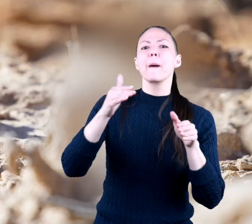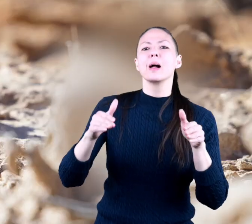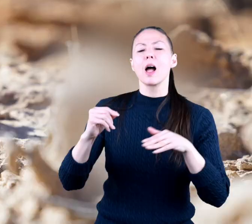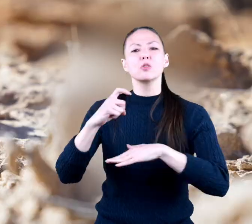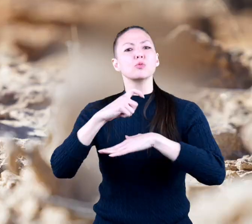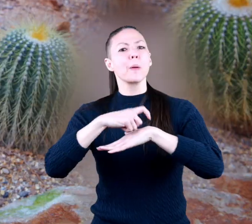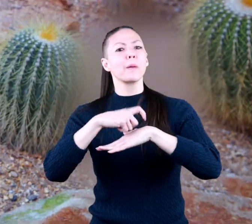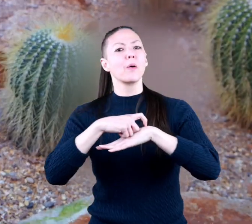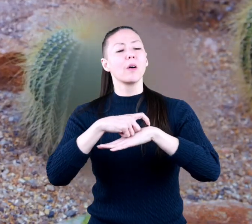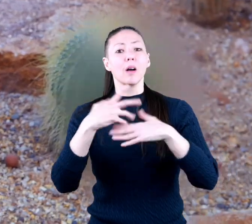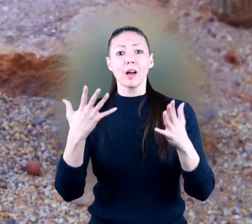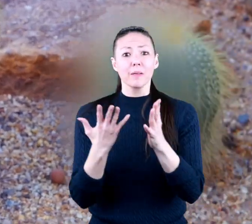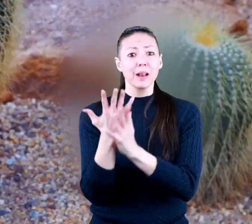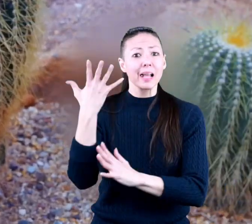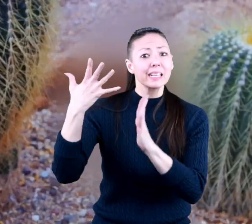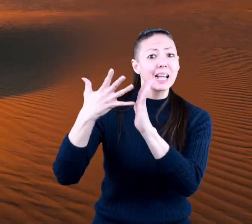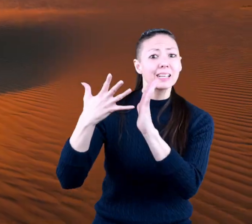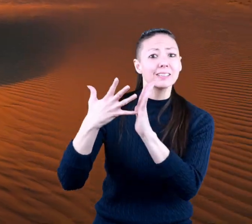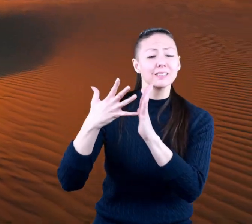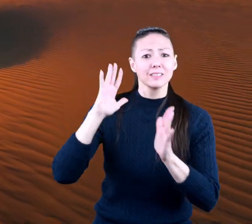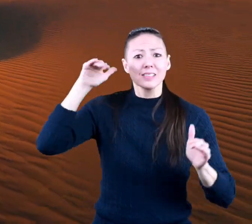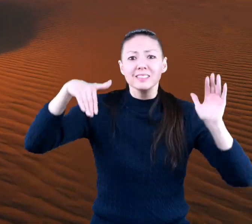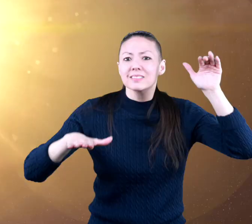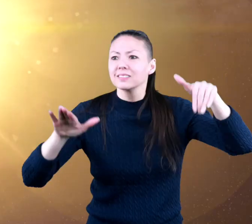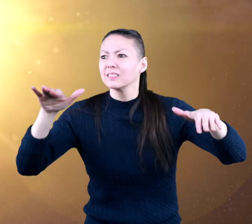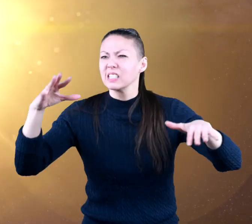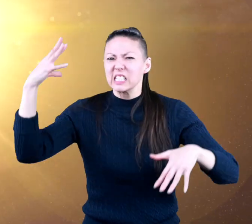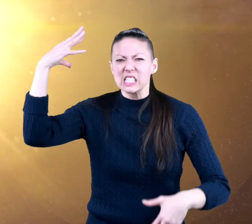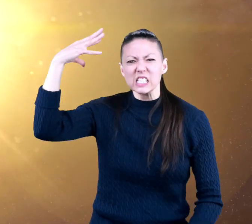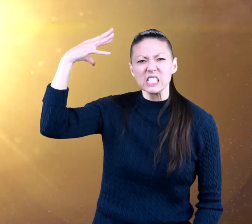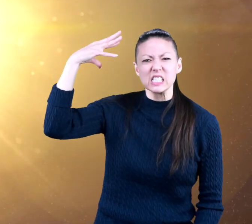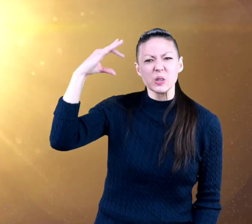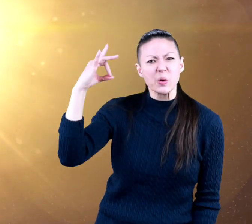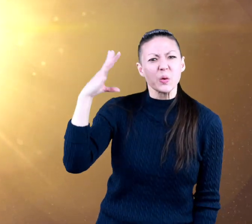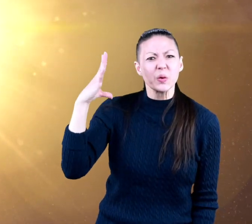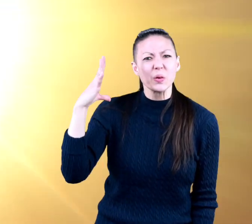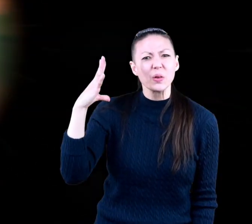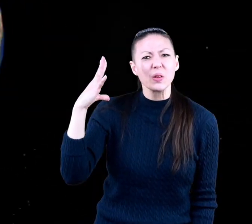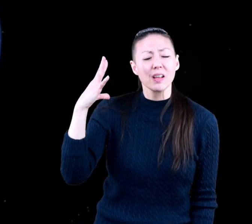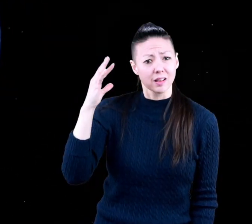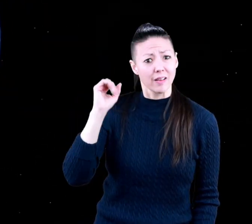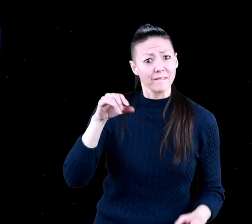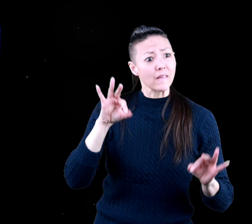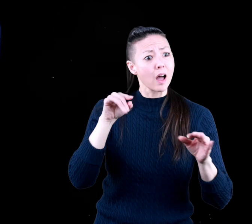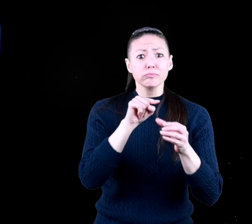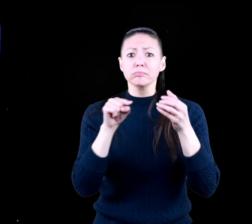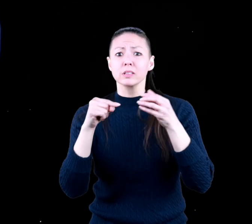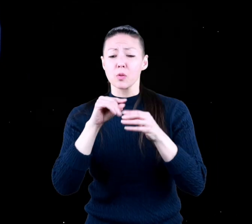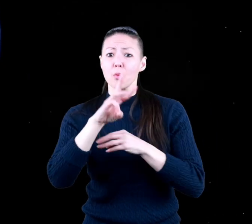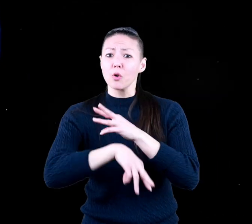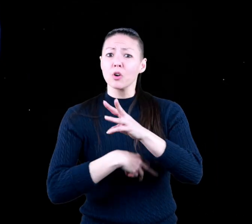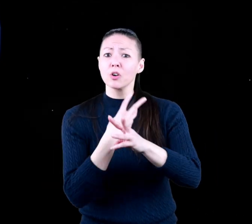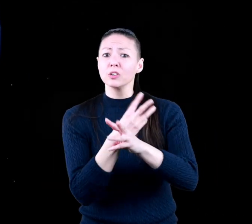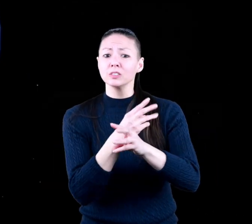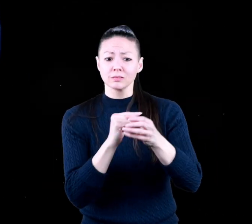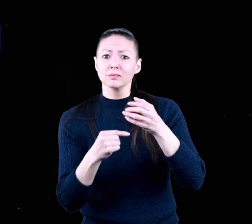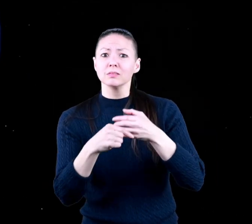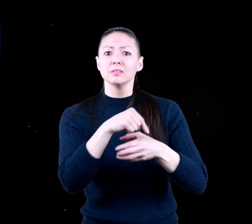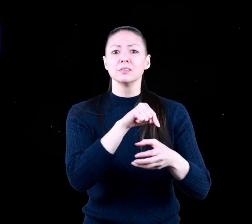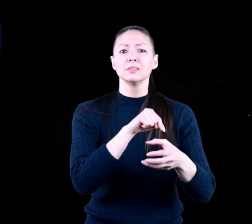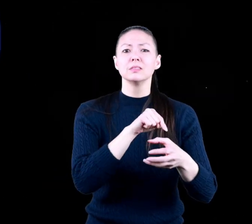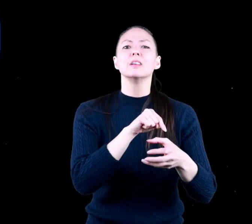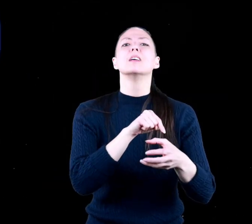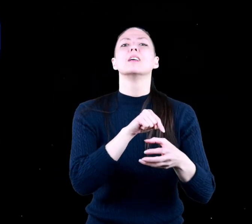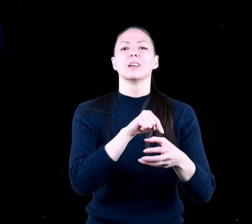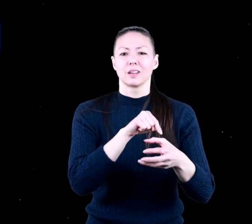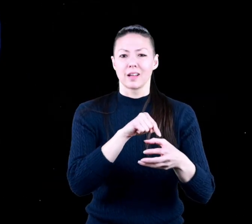and scorpions? Or cactus plants, sand dunes, and a beating hot sun? Well, all of those can be found in the deserts